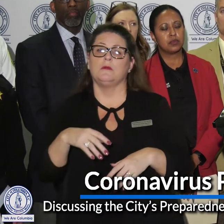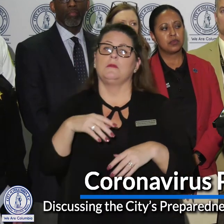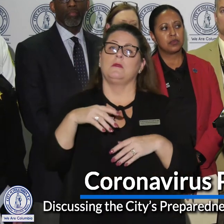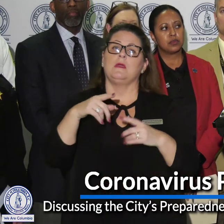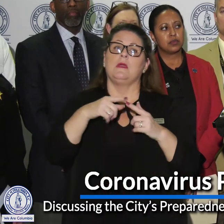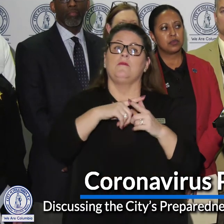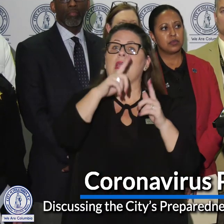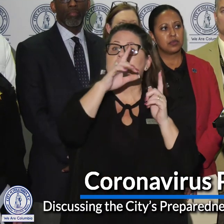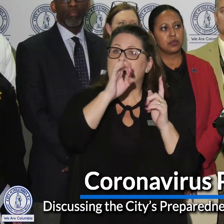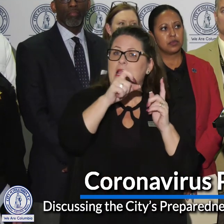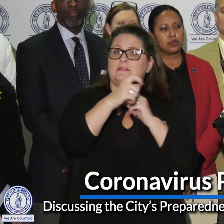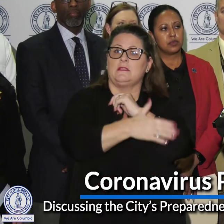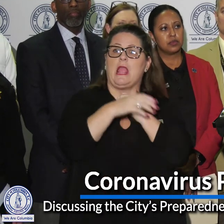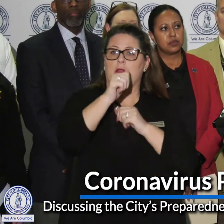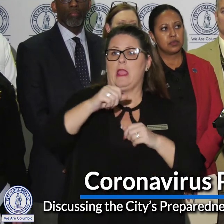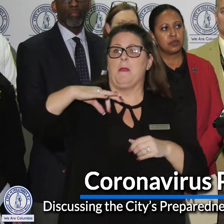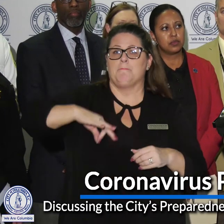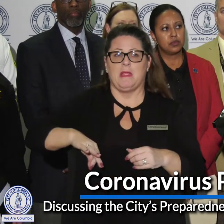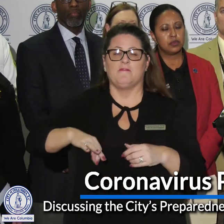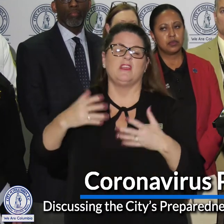of that. So it's just